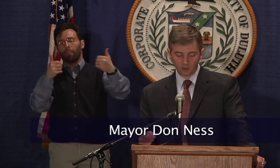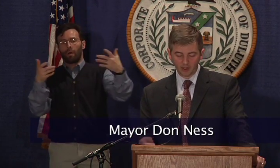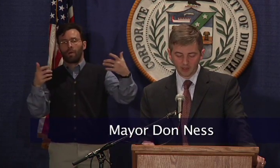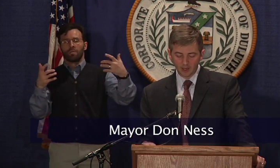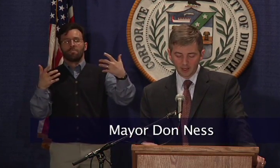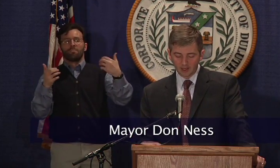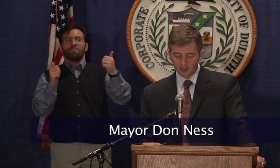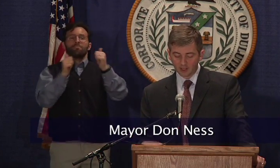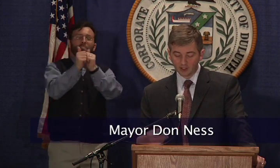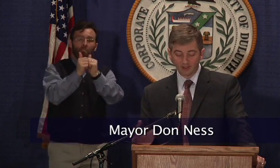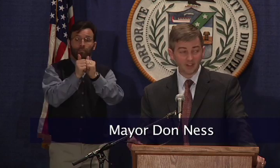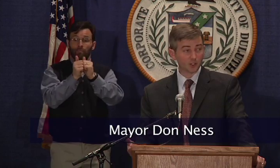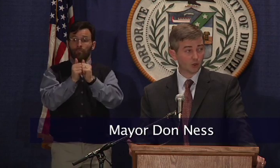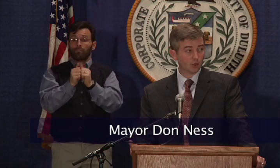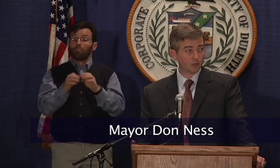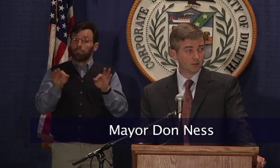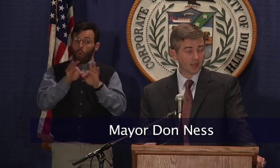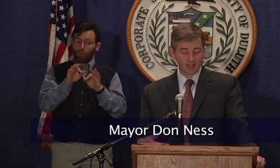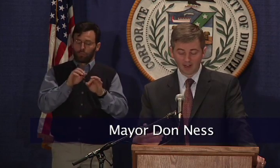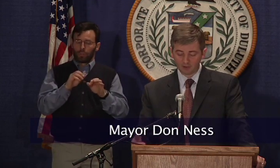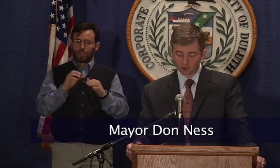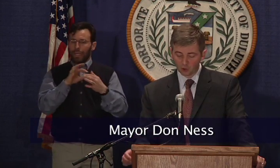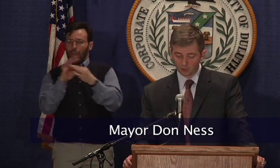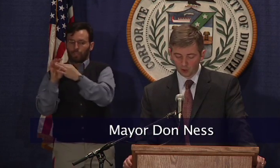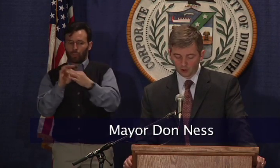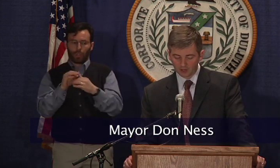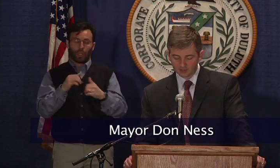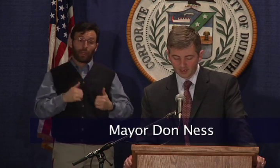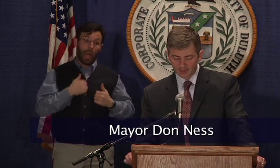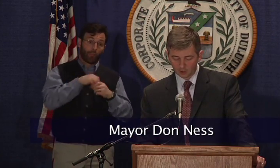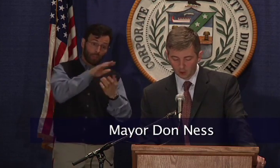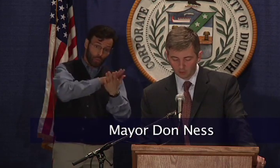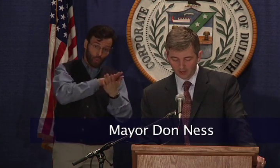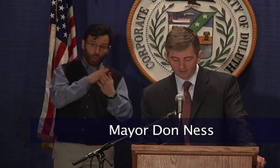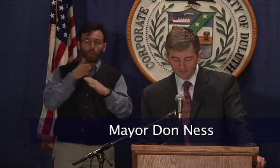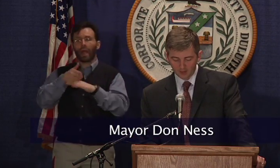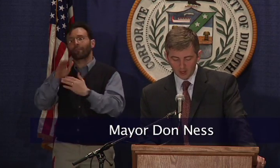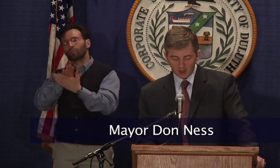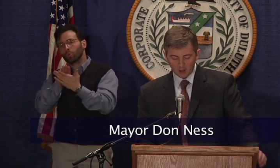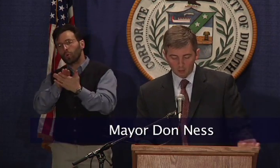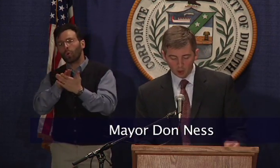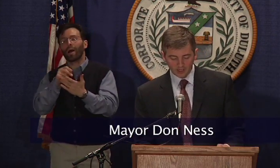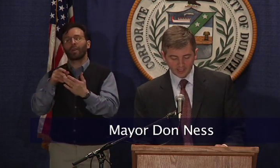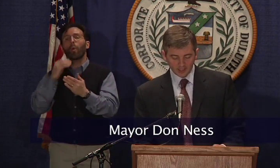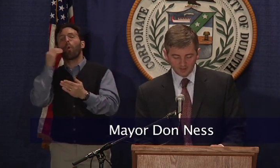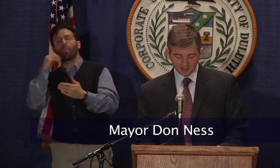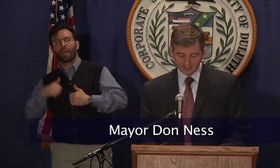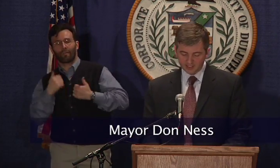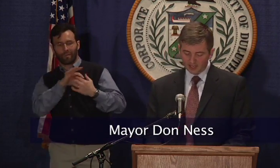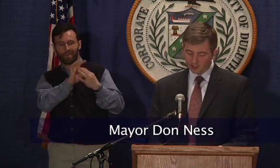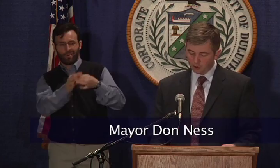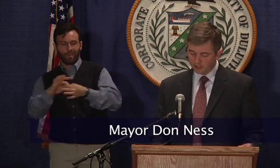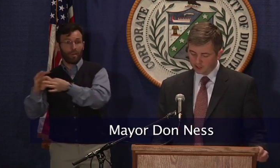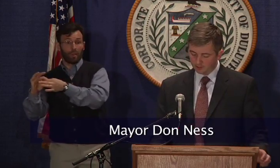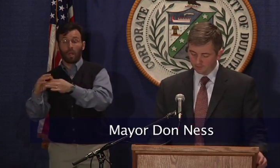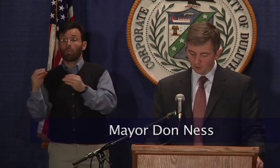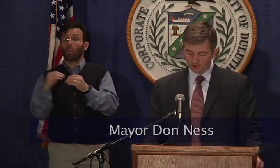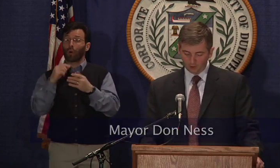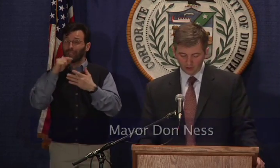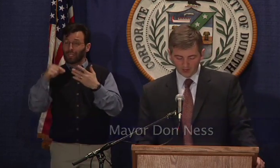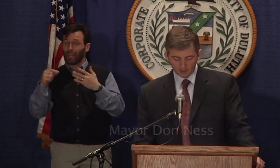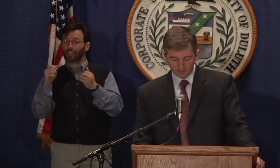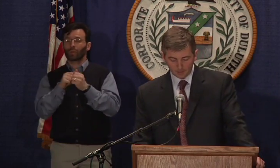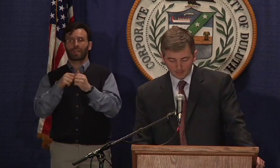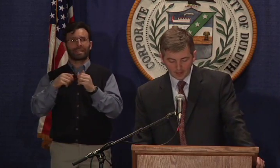connections between a child's life in school, in after-school programs, and in home life. More details of this exciting new initiative